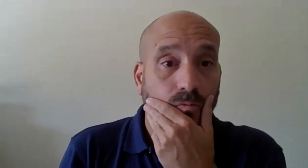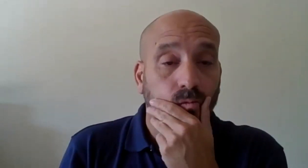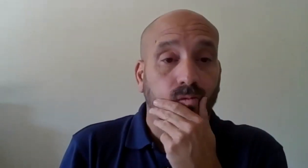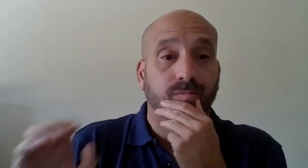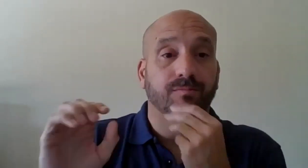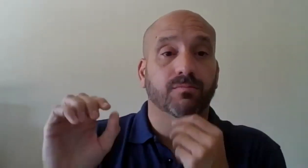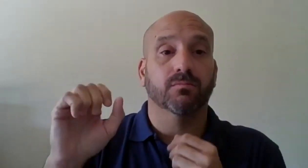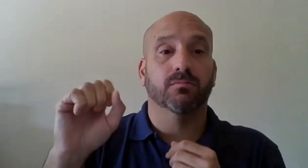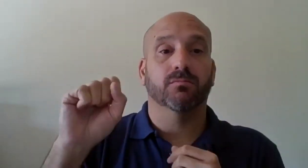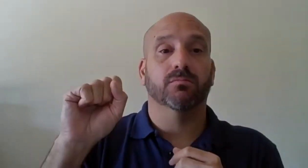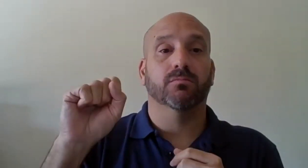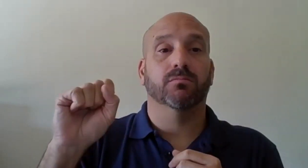this meeting?